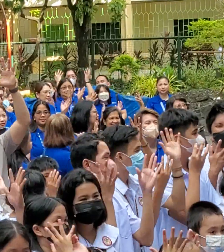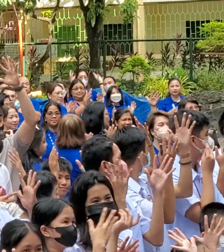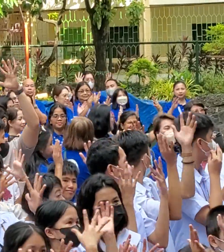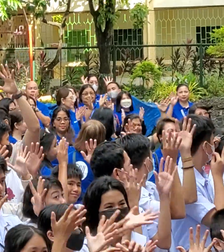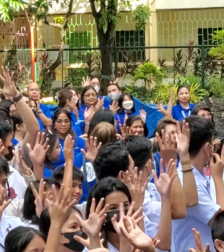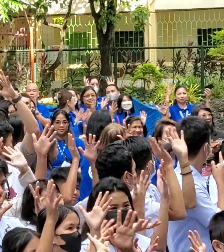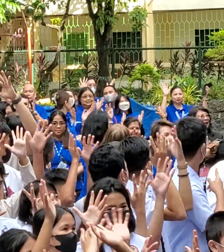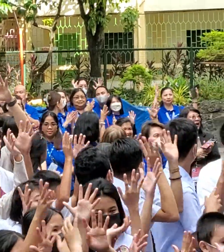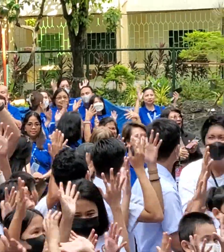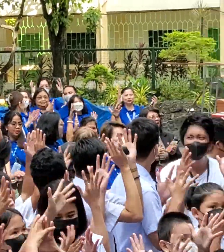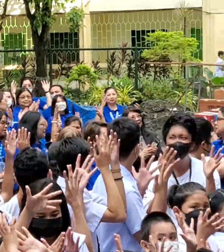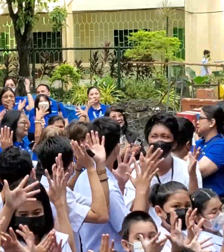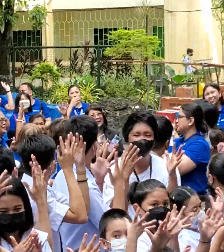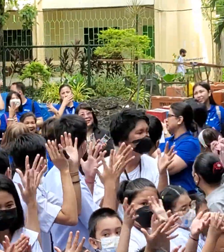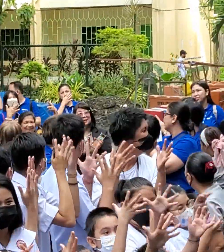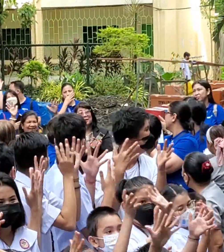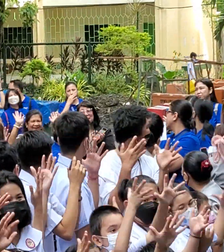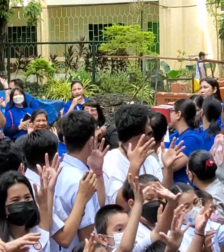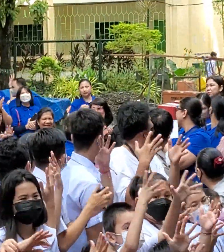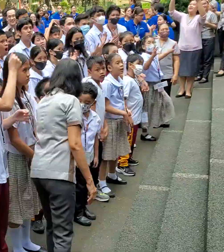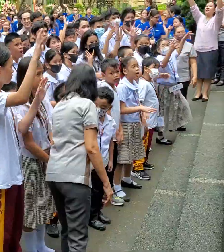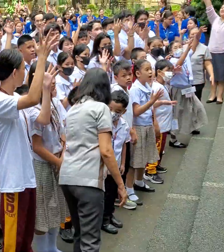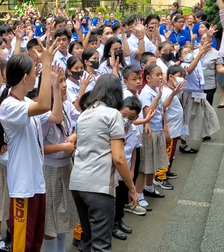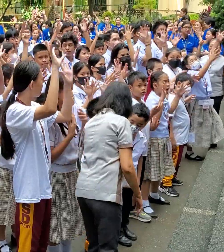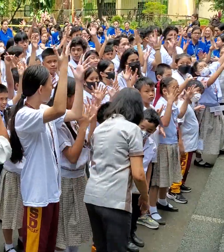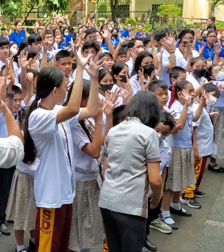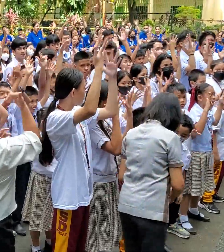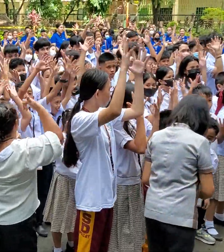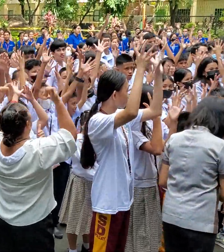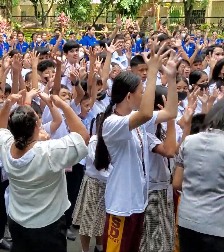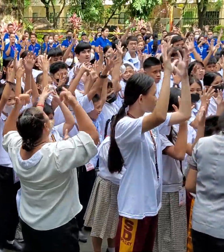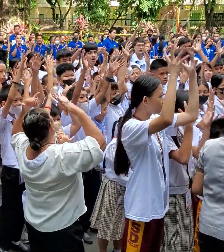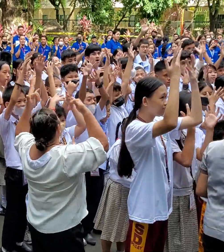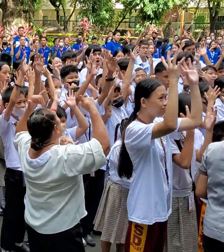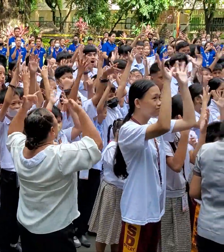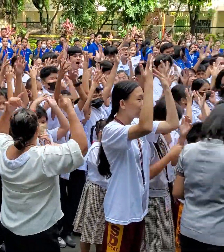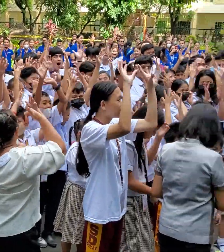for... Ayan. Our very hardworking...